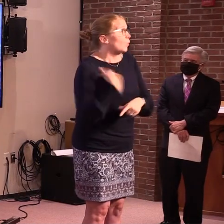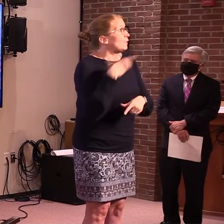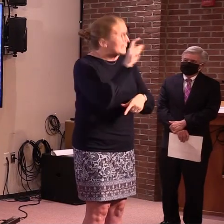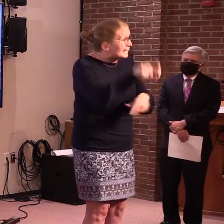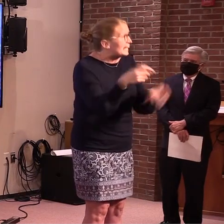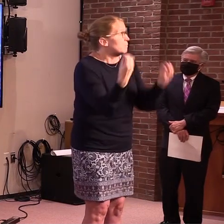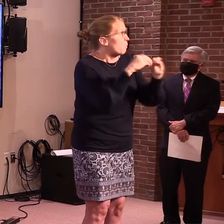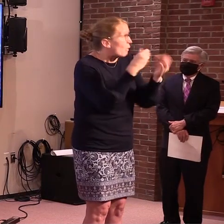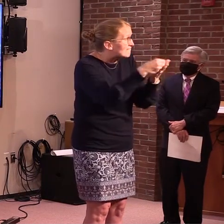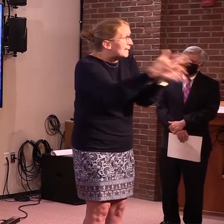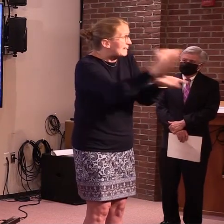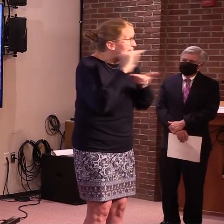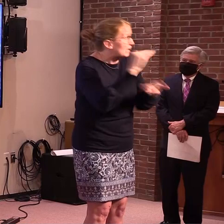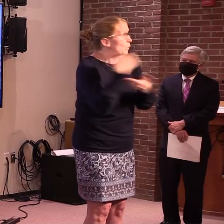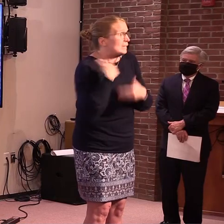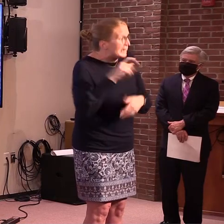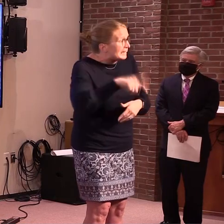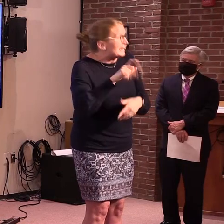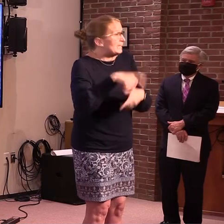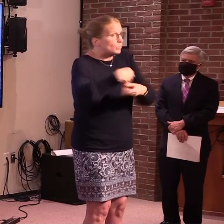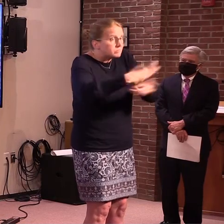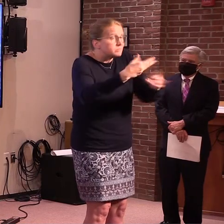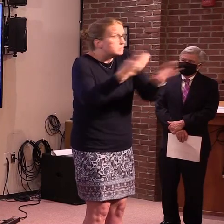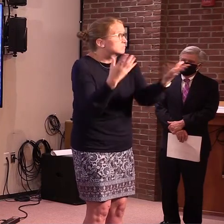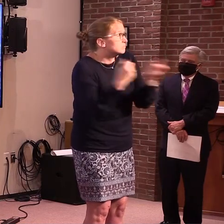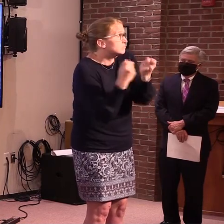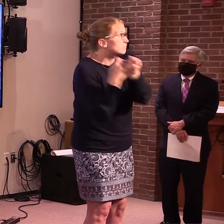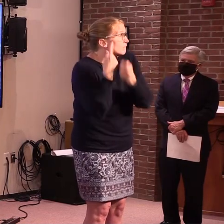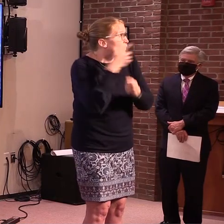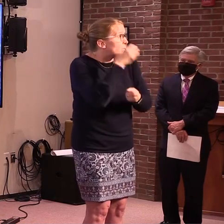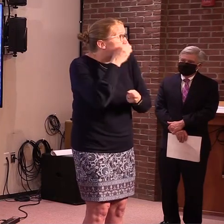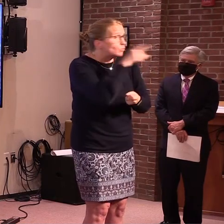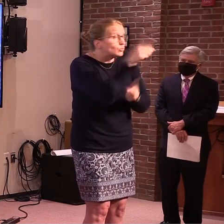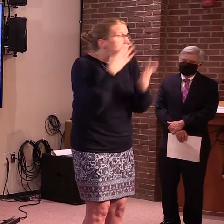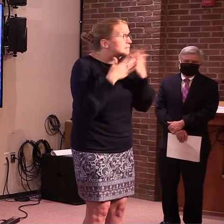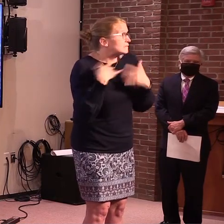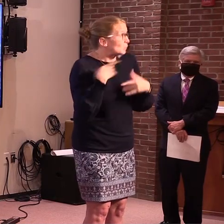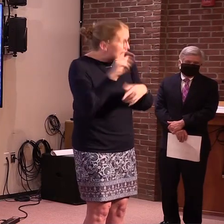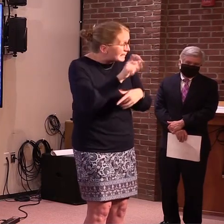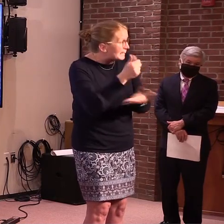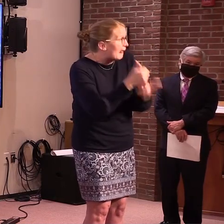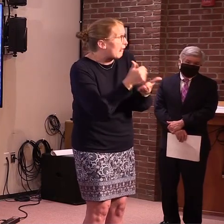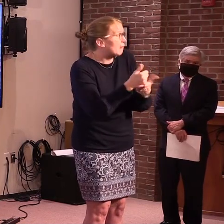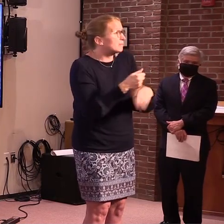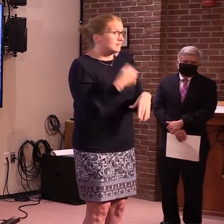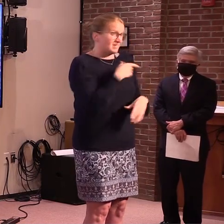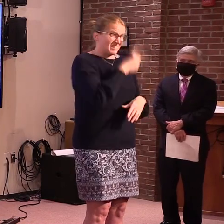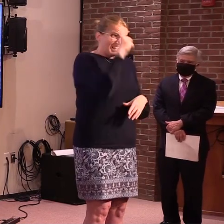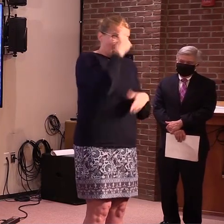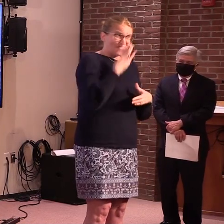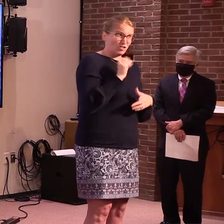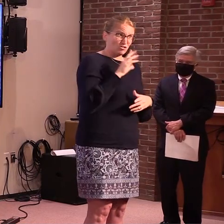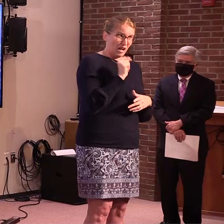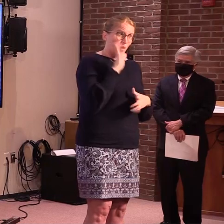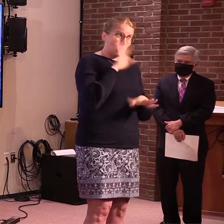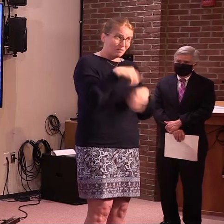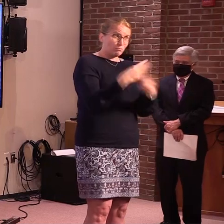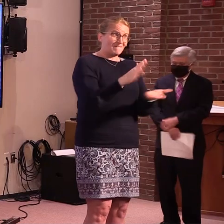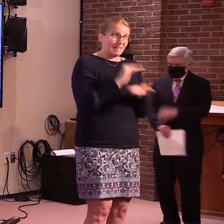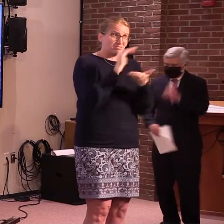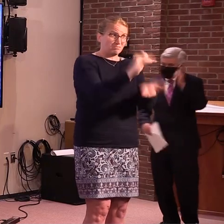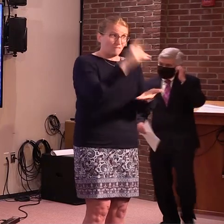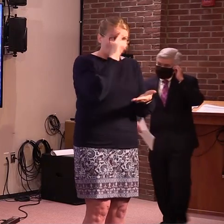into providing additional funding or assistance for those sites before they struggle financially? Yeah,